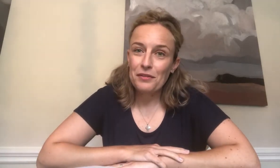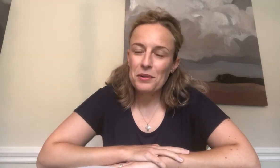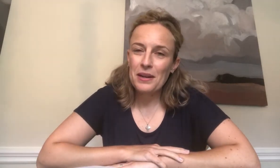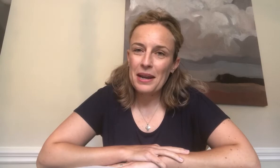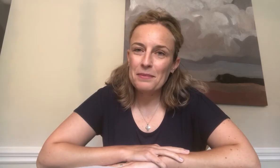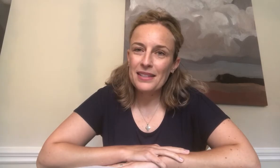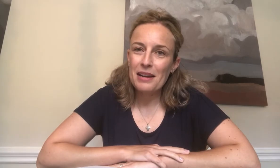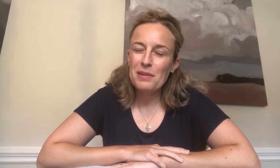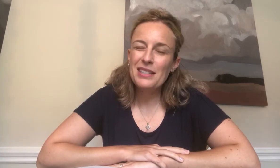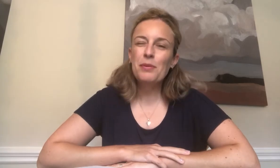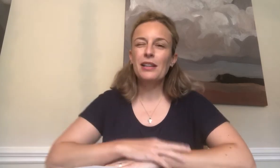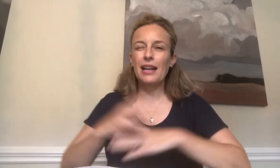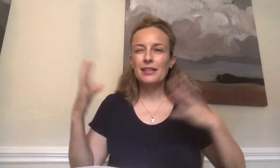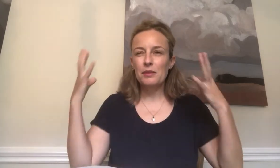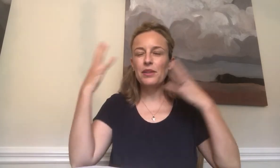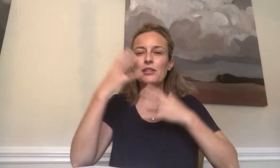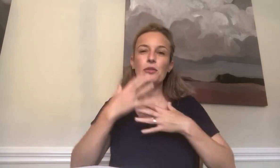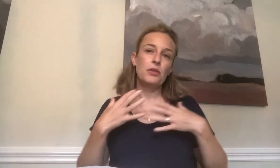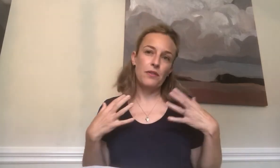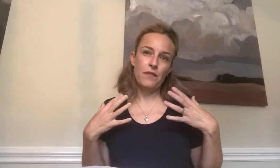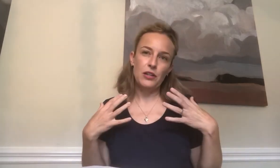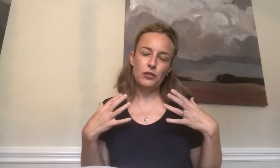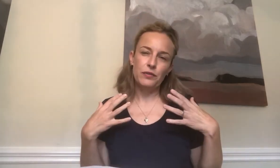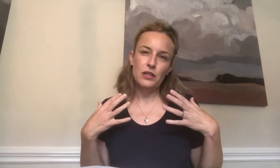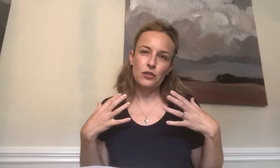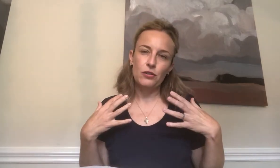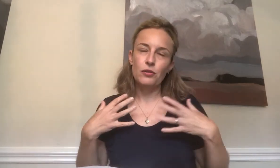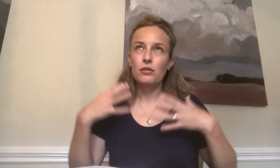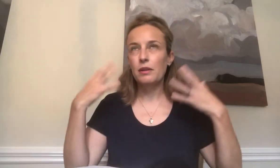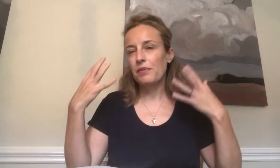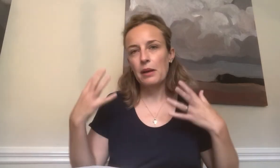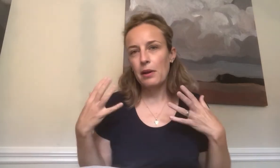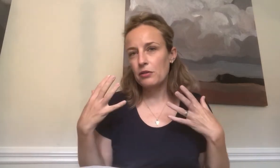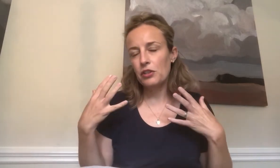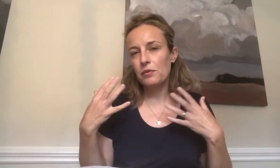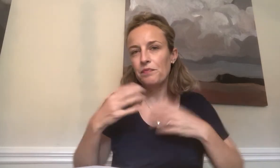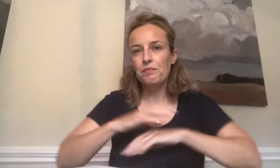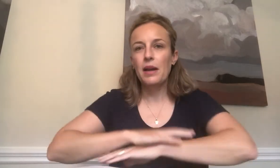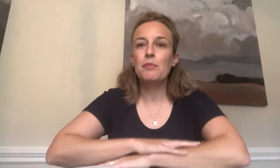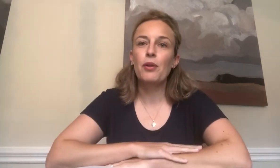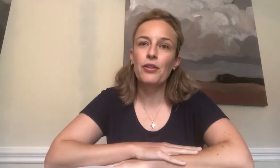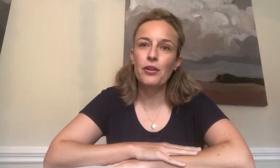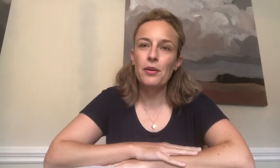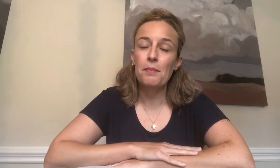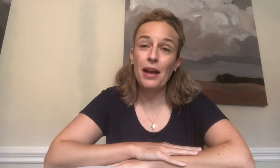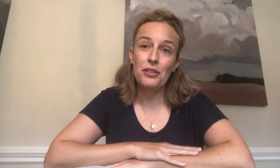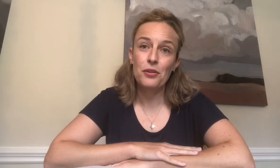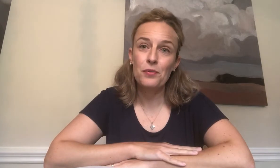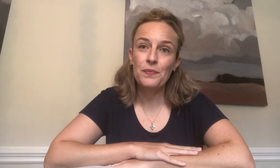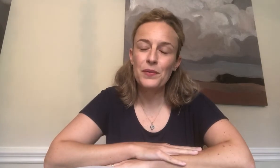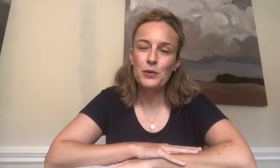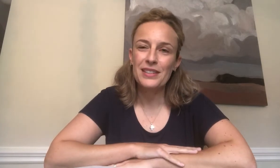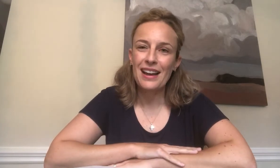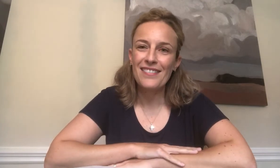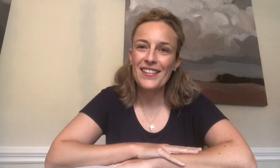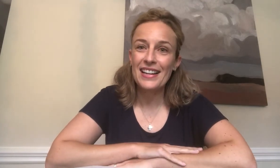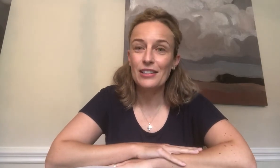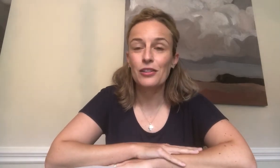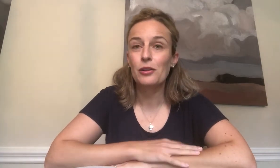you a name sign, but typically it has something to do with your facial features or something about you. My brother Matthew, who's deaf, is also